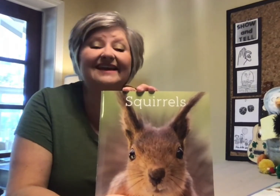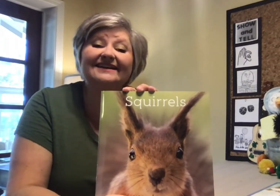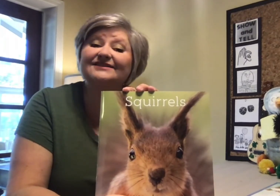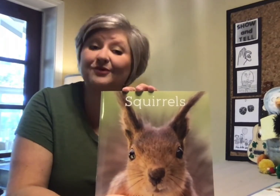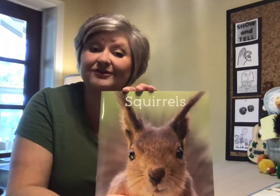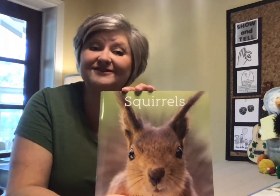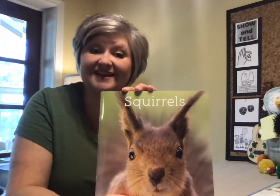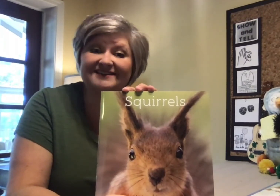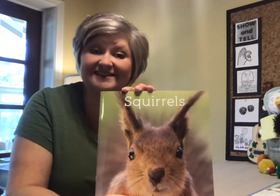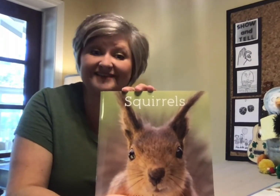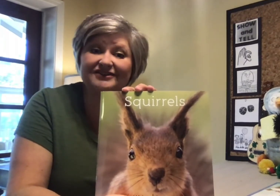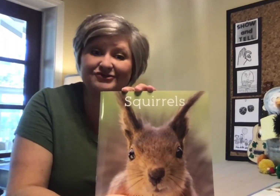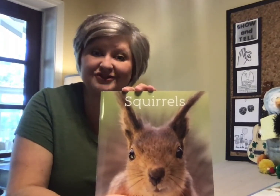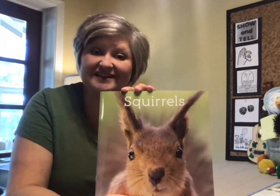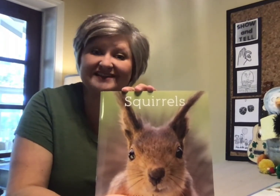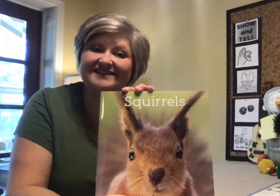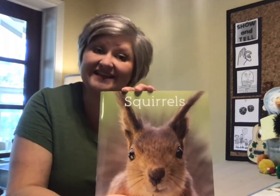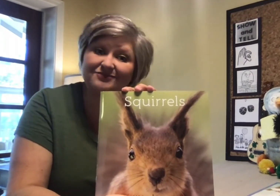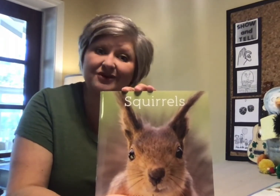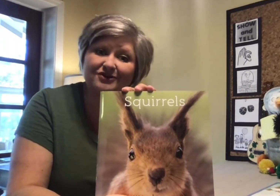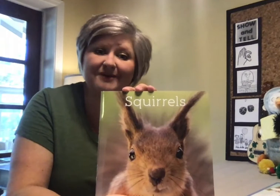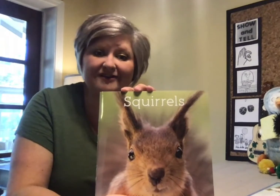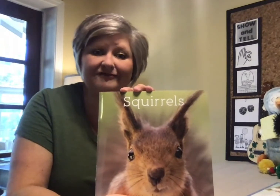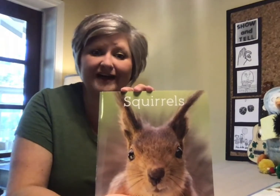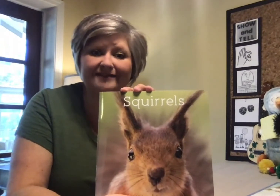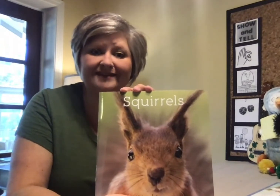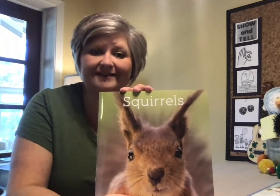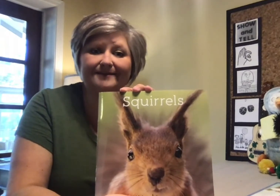Yes, squirrels like to live in trees. That's where you might find them.